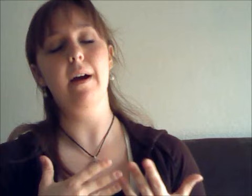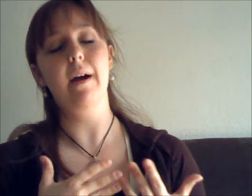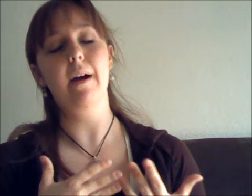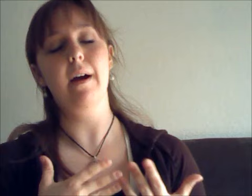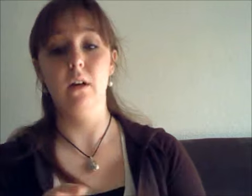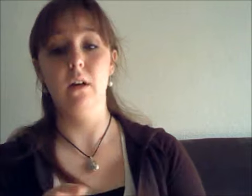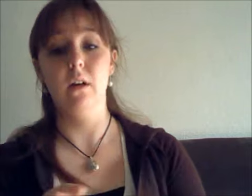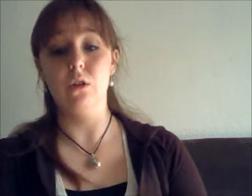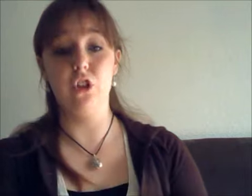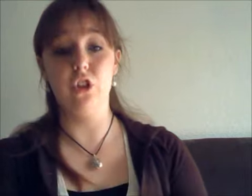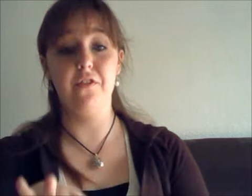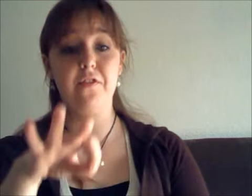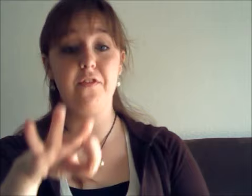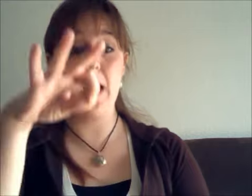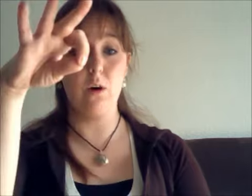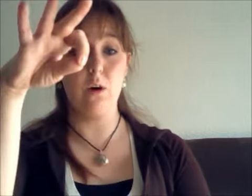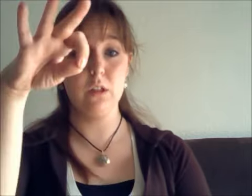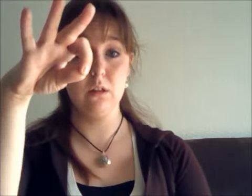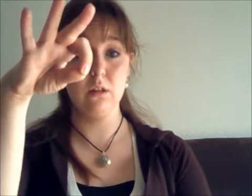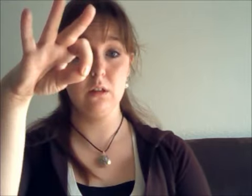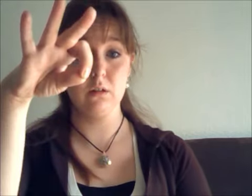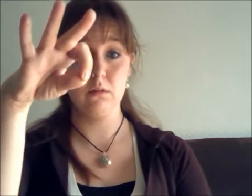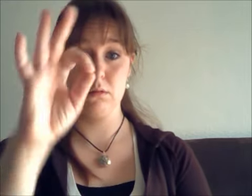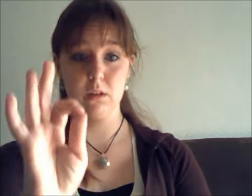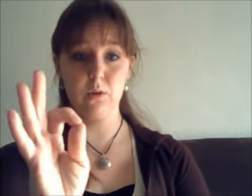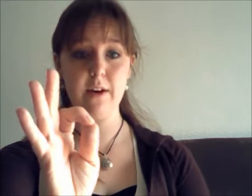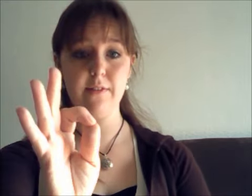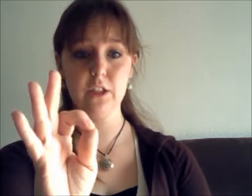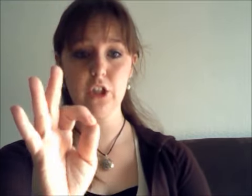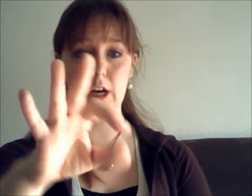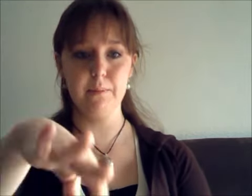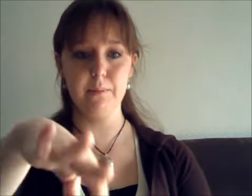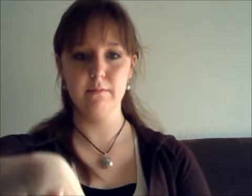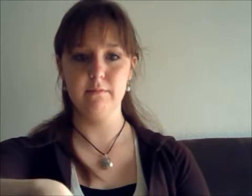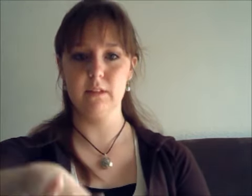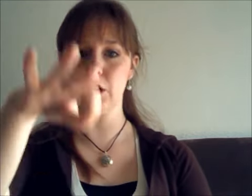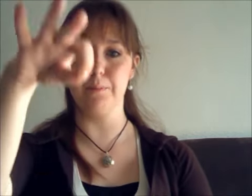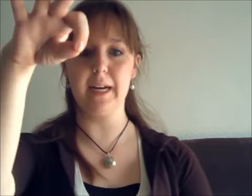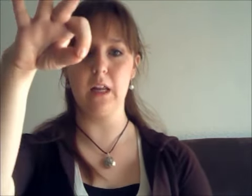wife. So she found, so an F hand shape, like you're picking it up.